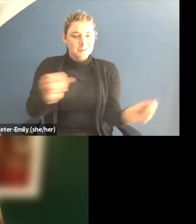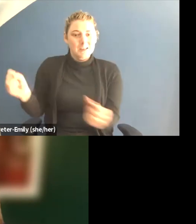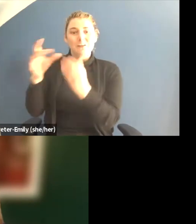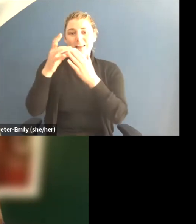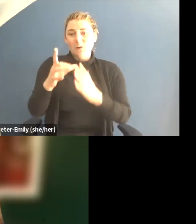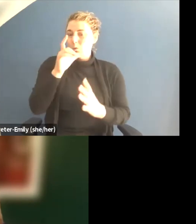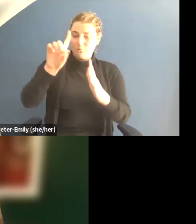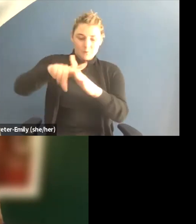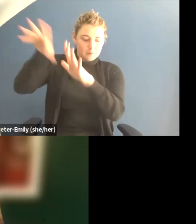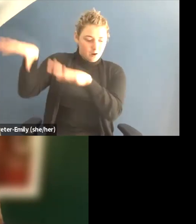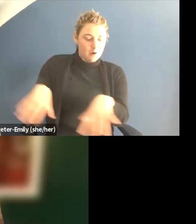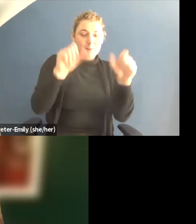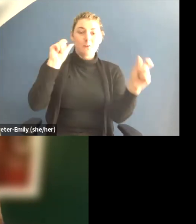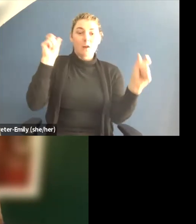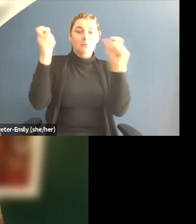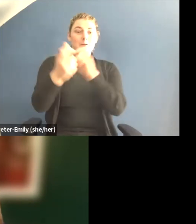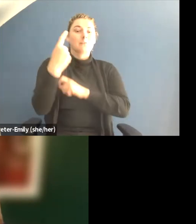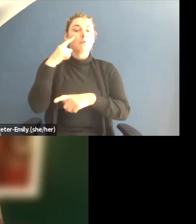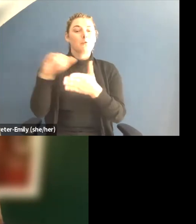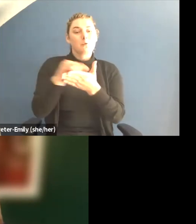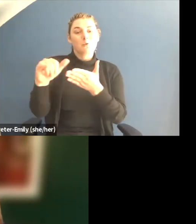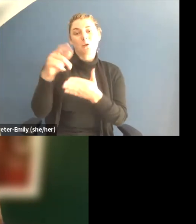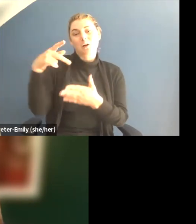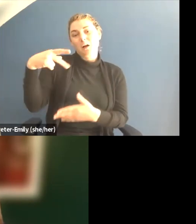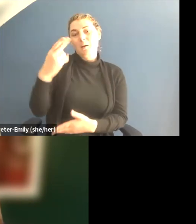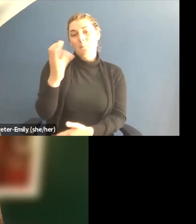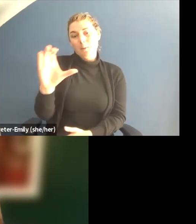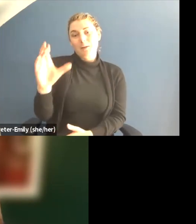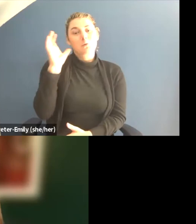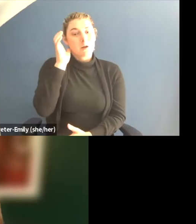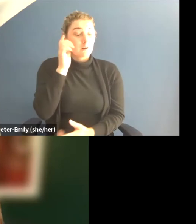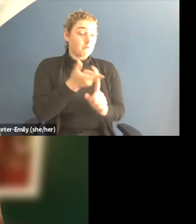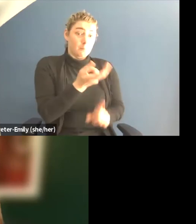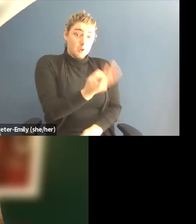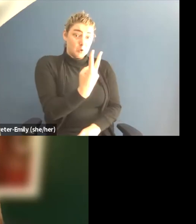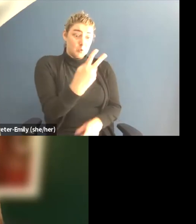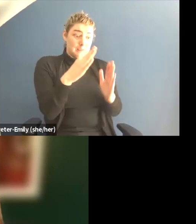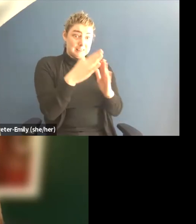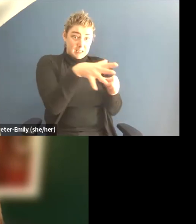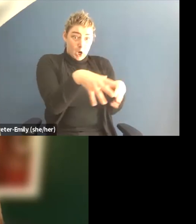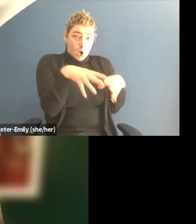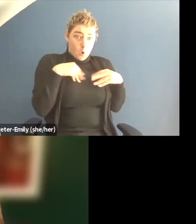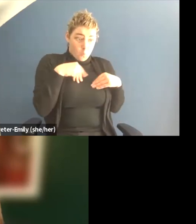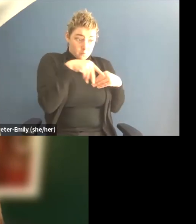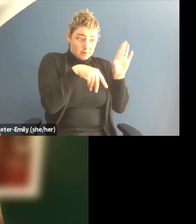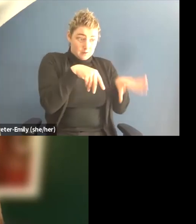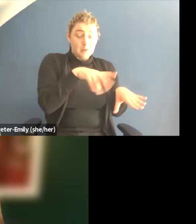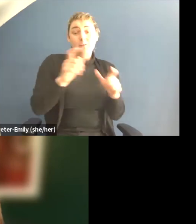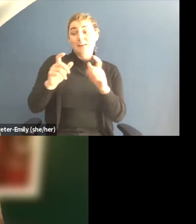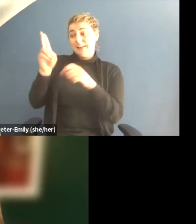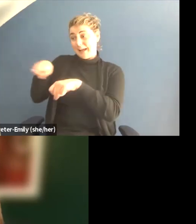the transformation of New York Public Radio from two city-owned local stations to the nation's largest